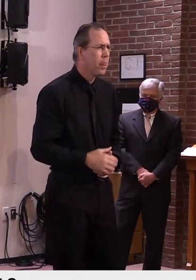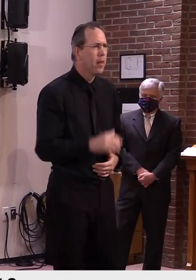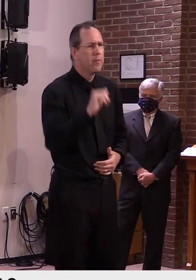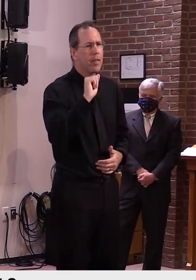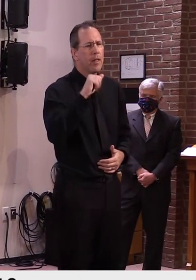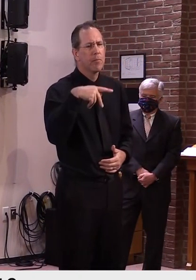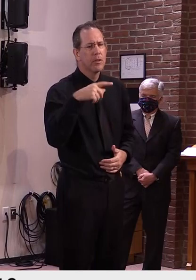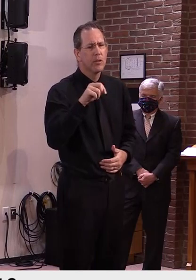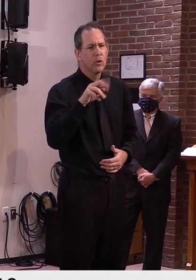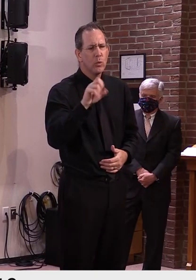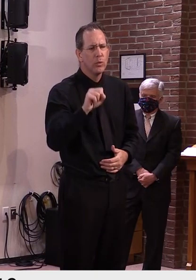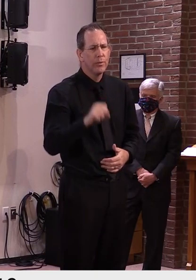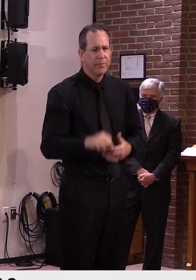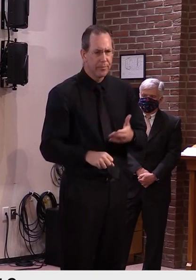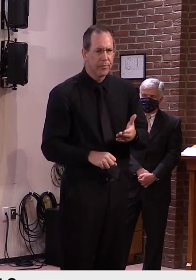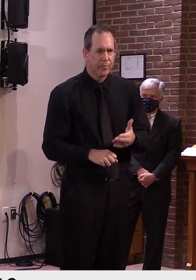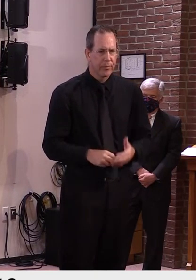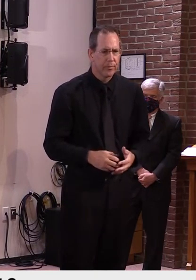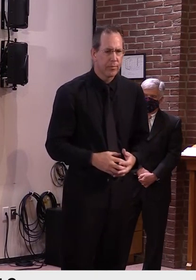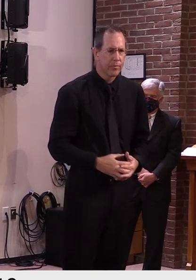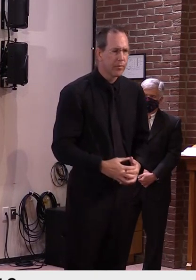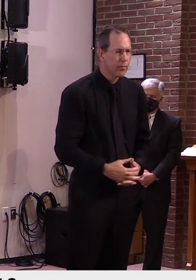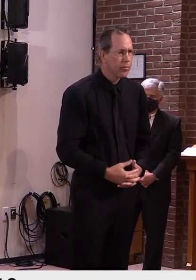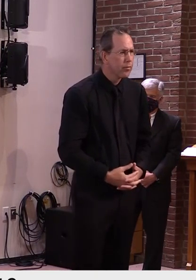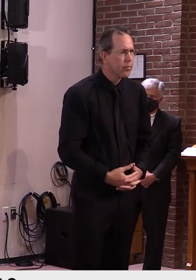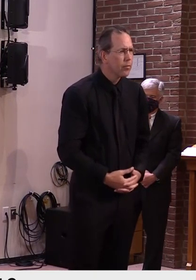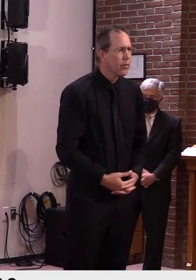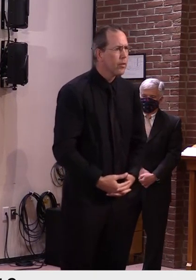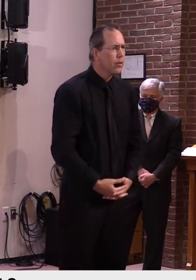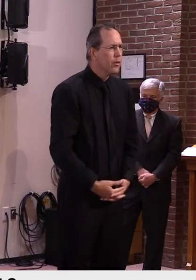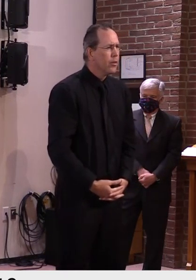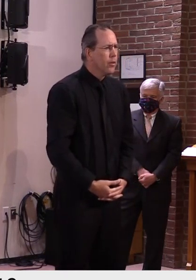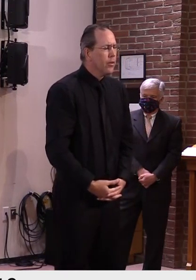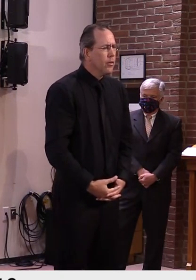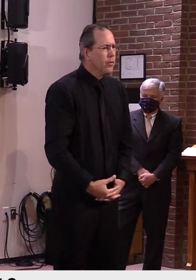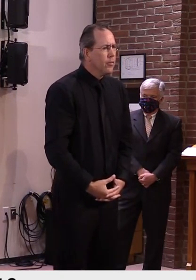Hi, here's a question for Dr. Levine. I feel I should know the answer